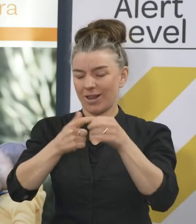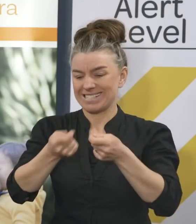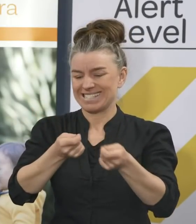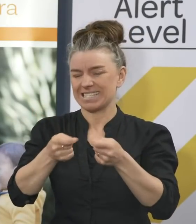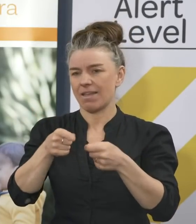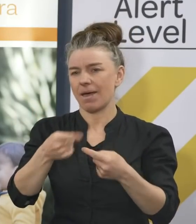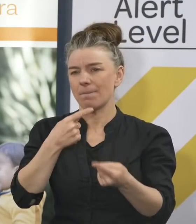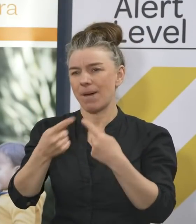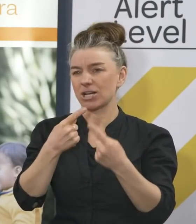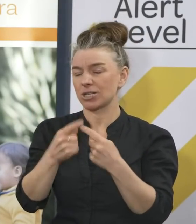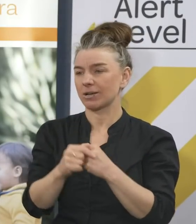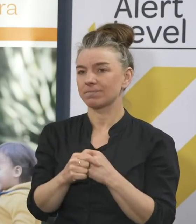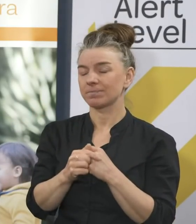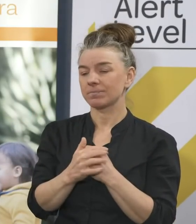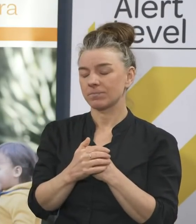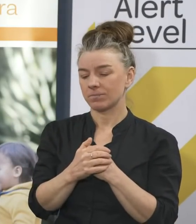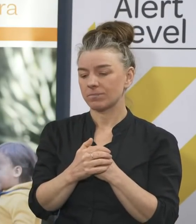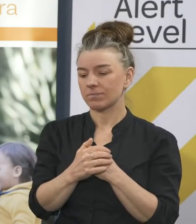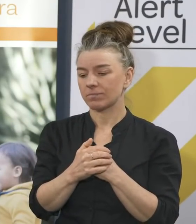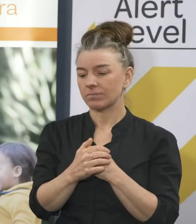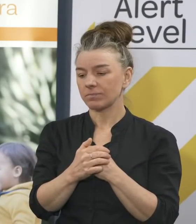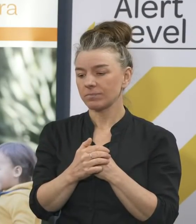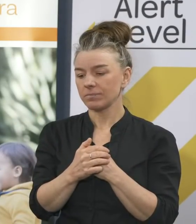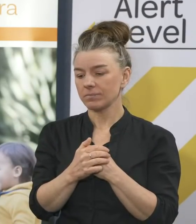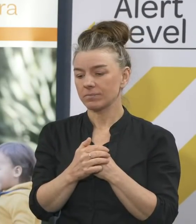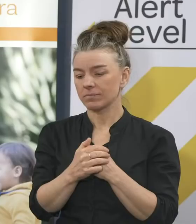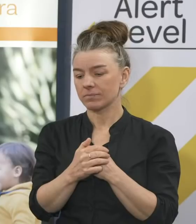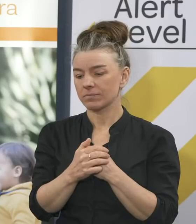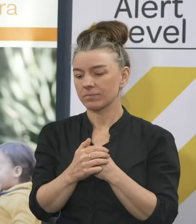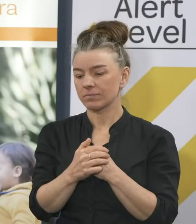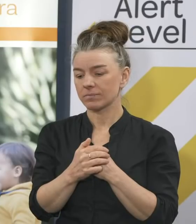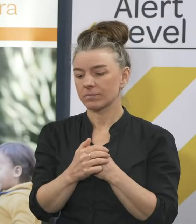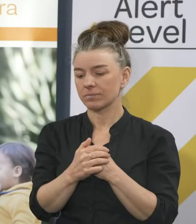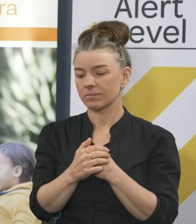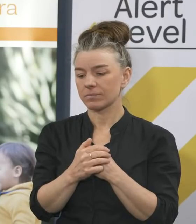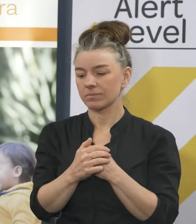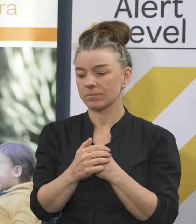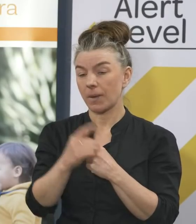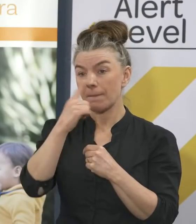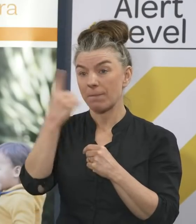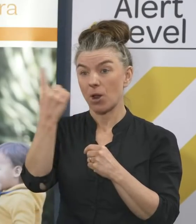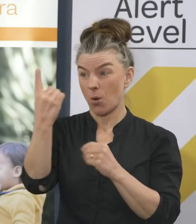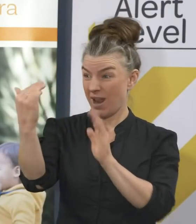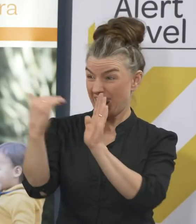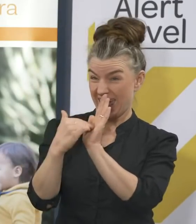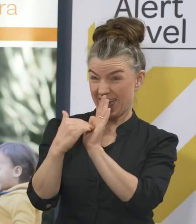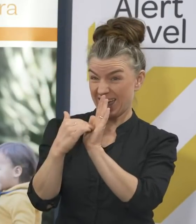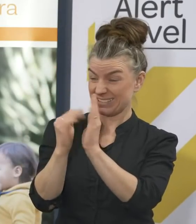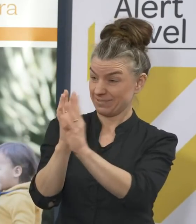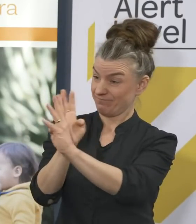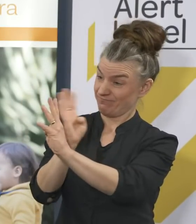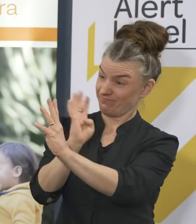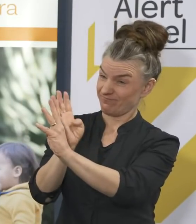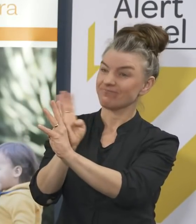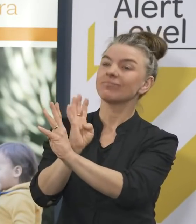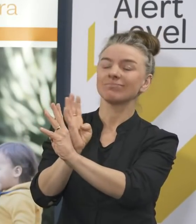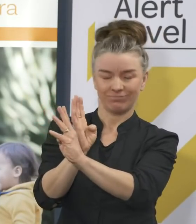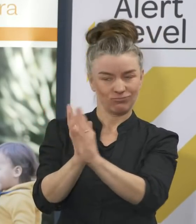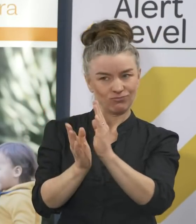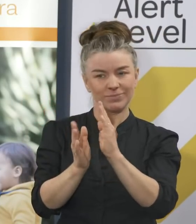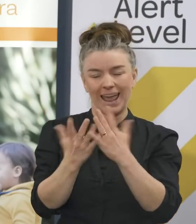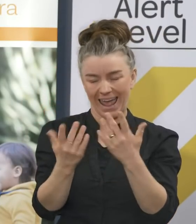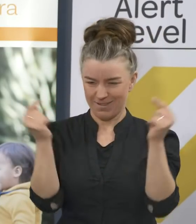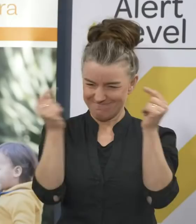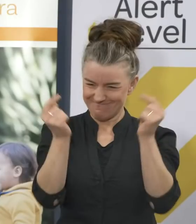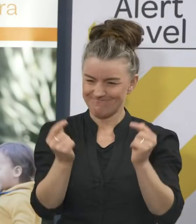who, when the door is closed on an aircraft and once it's landed, those people who've landed, and we can start to make that match